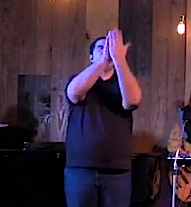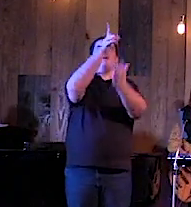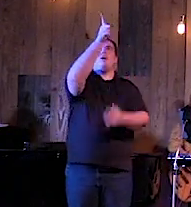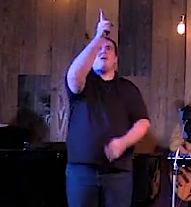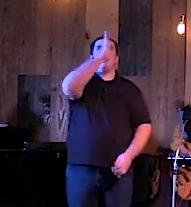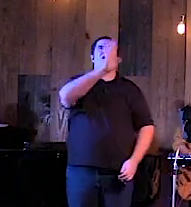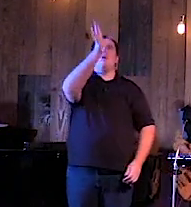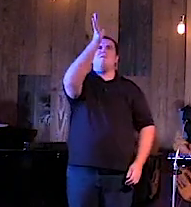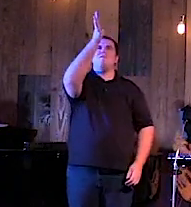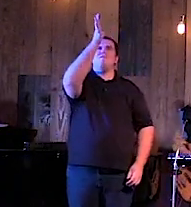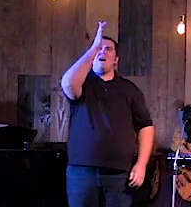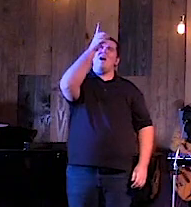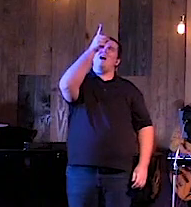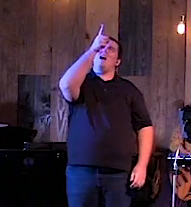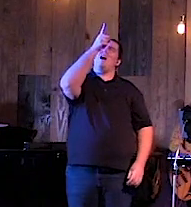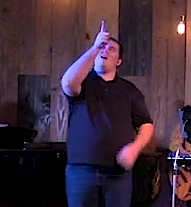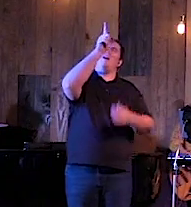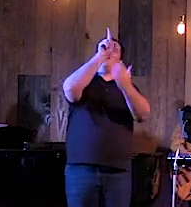Praise the